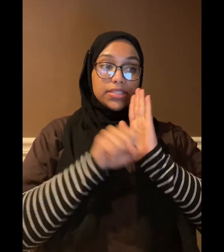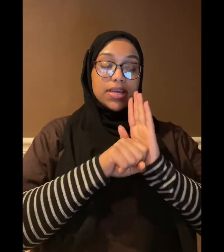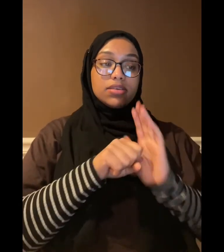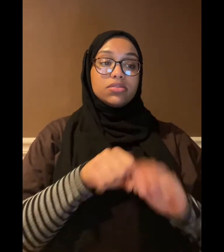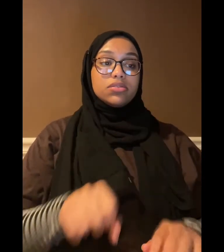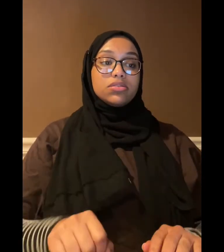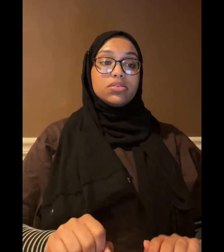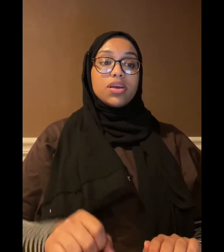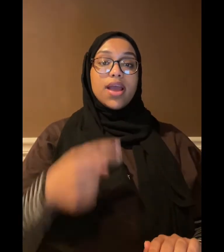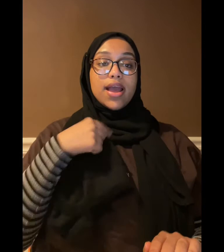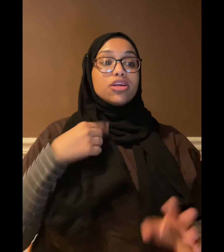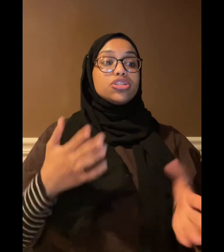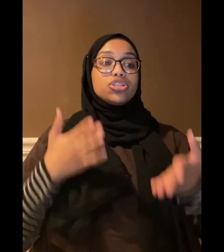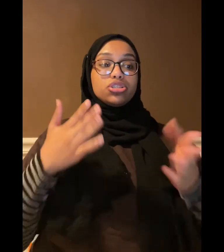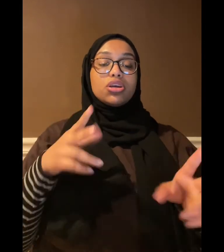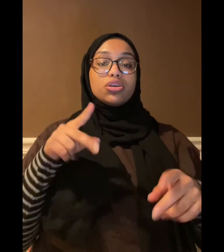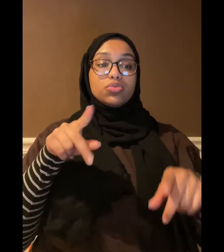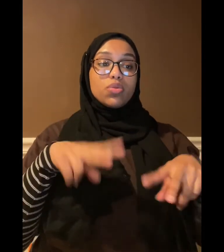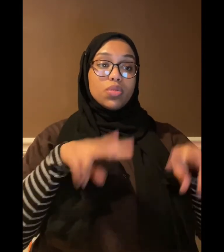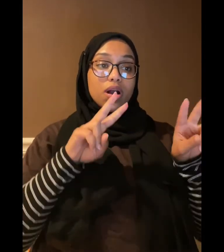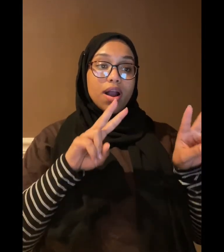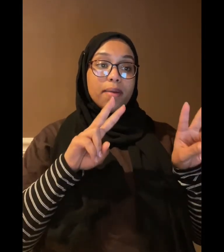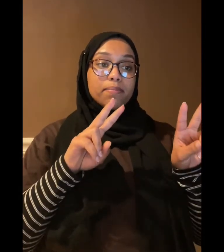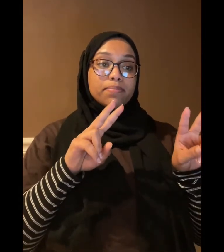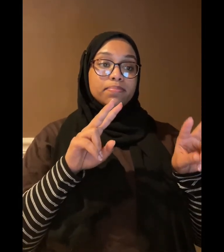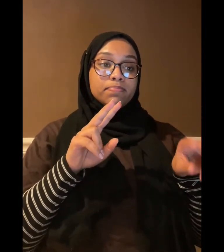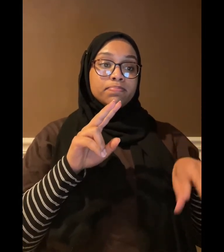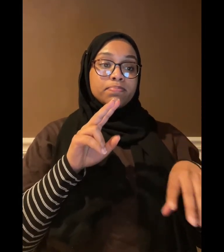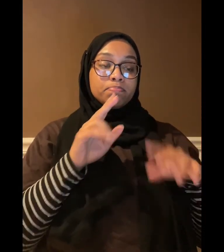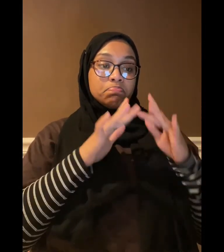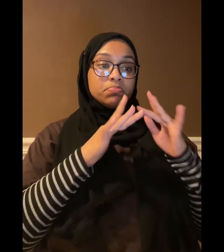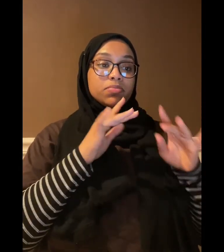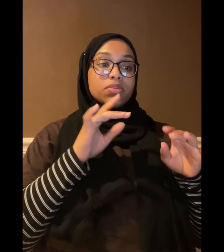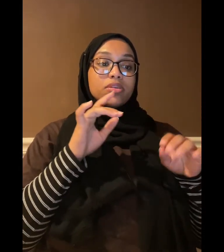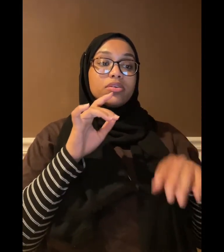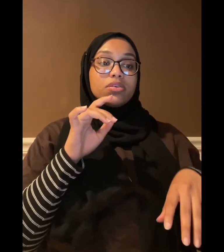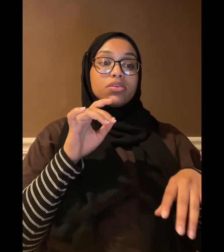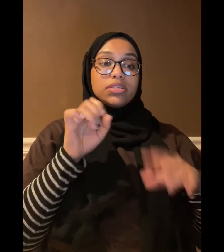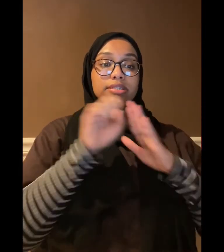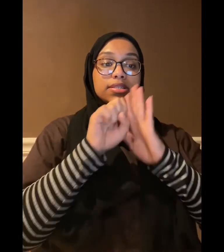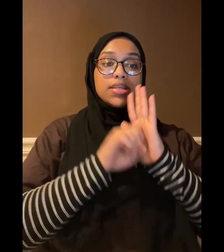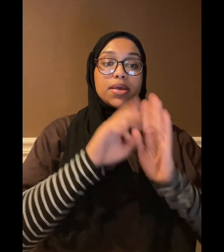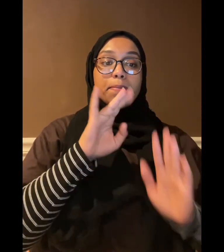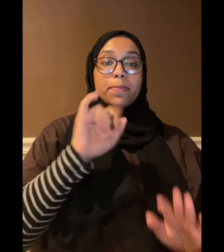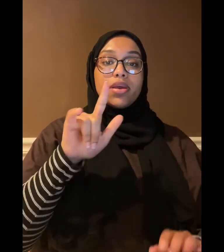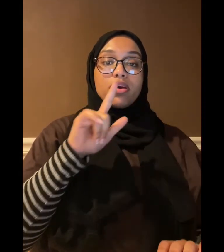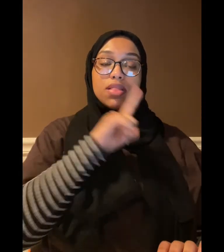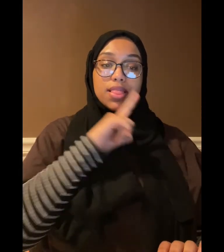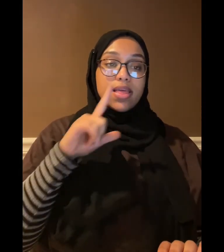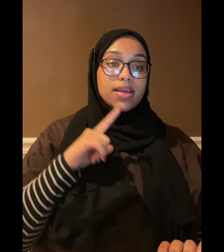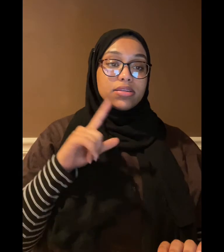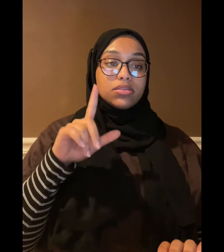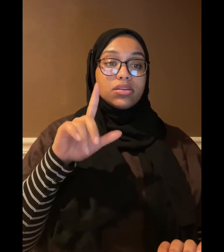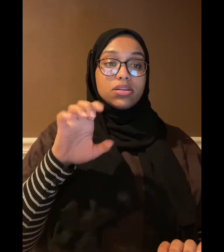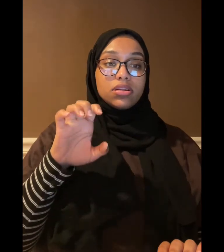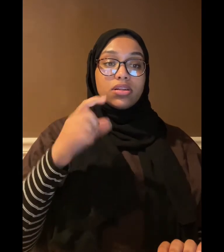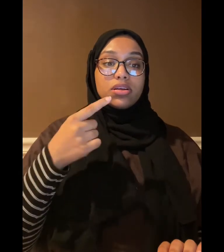certain sections of the US Code, you should look at the US Code in the Cornell website that I included.